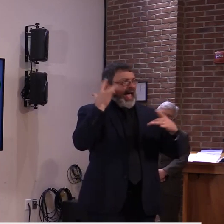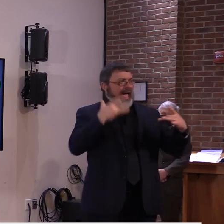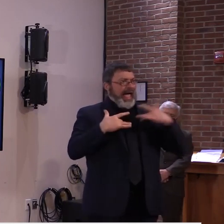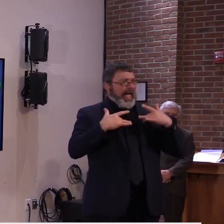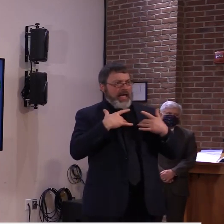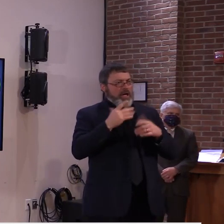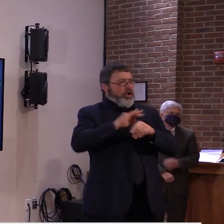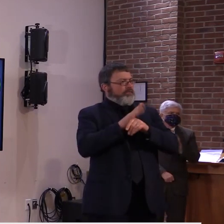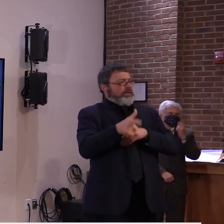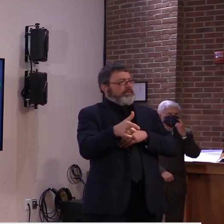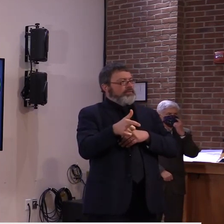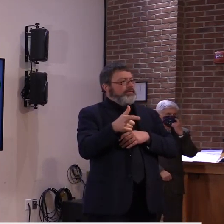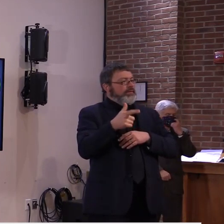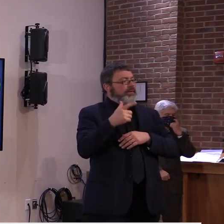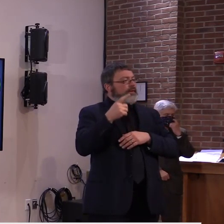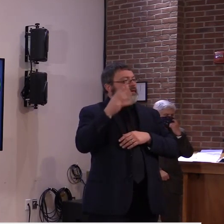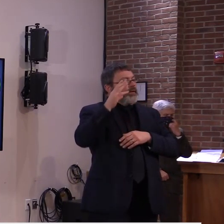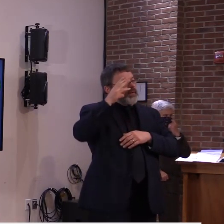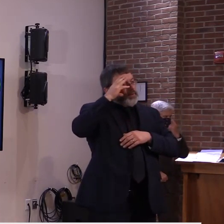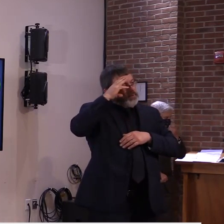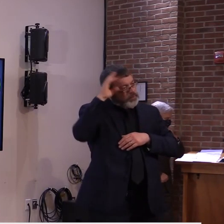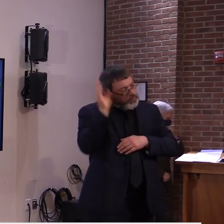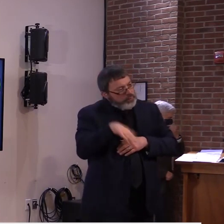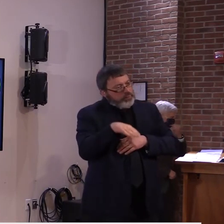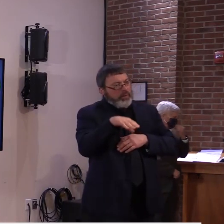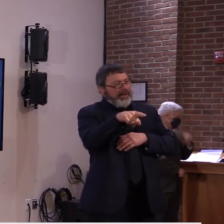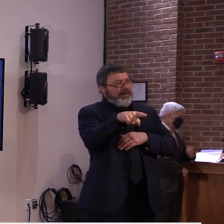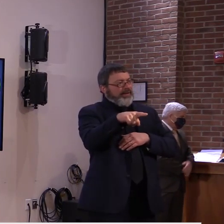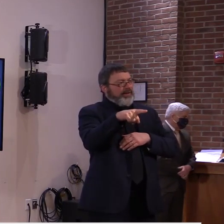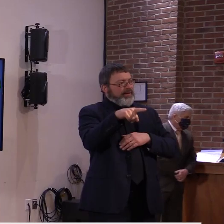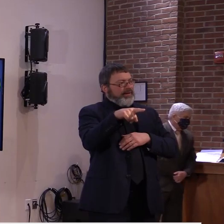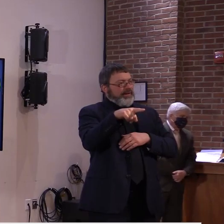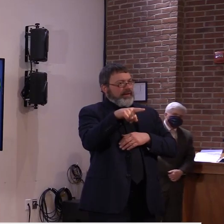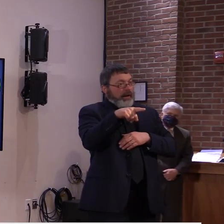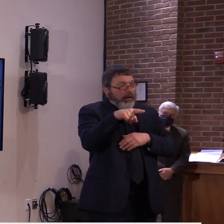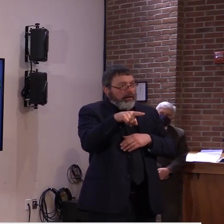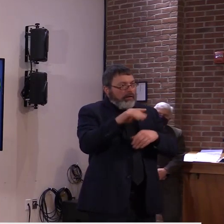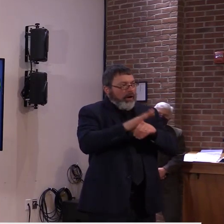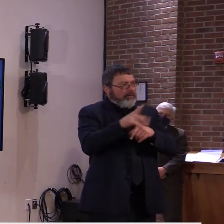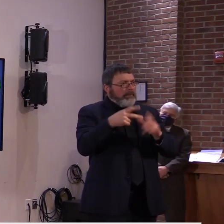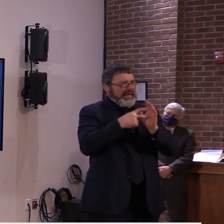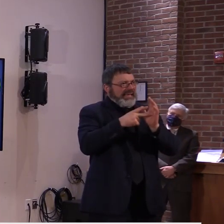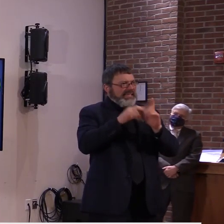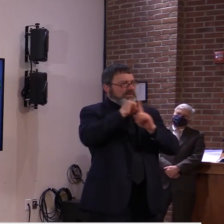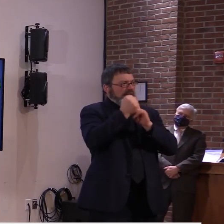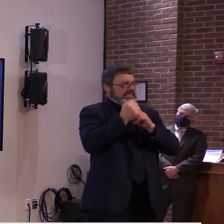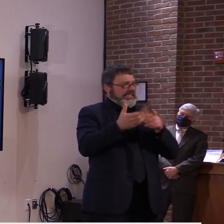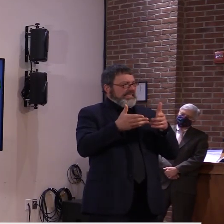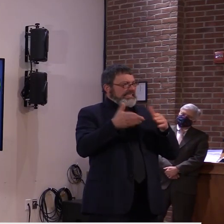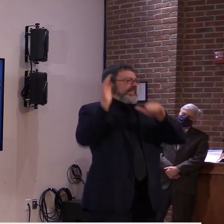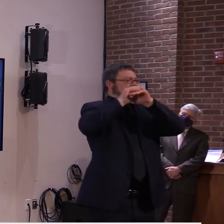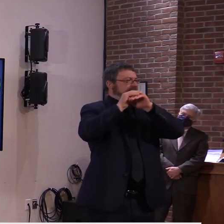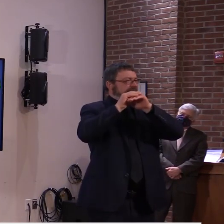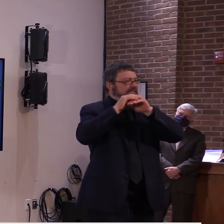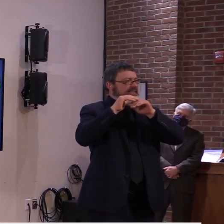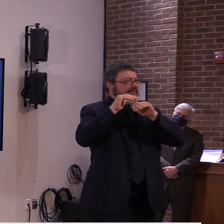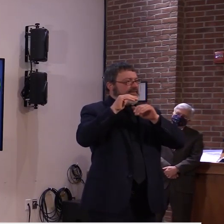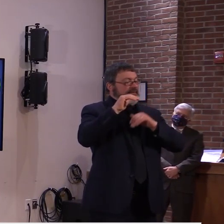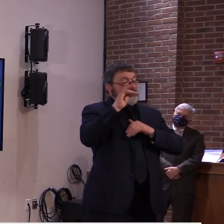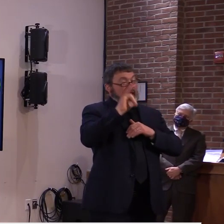antigen test or a PCR test, but not been very sick. But the reason for the phone call was they suddenly got much more